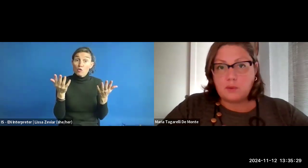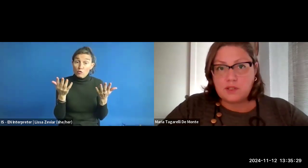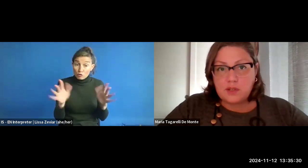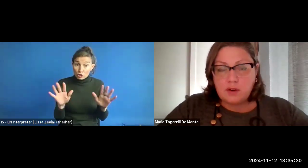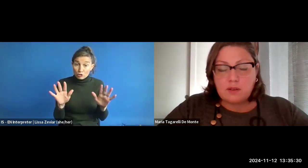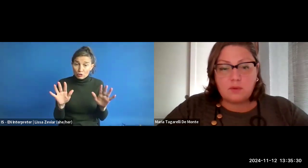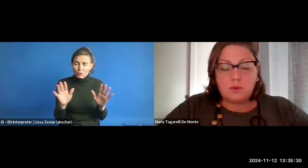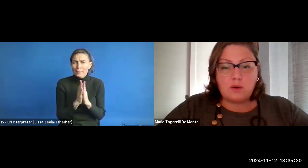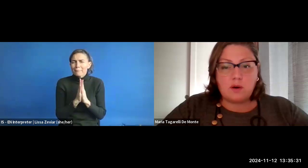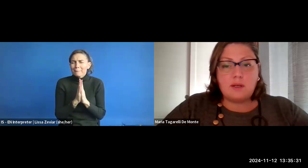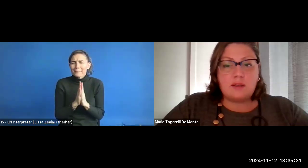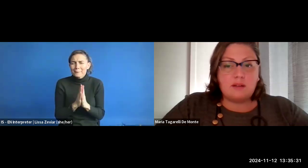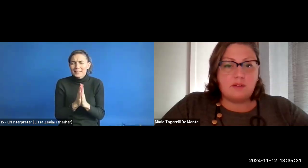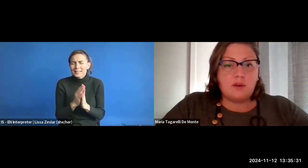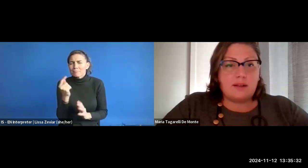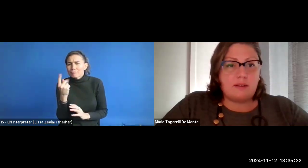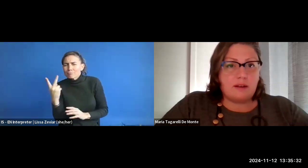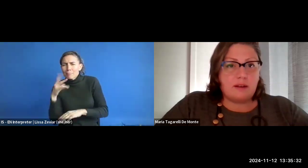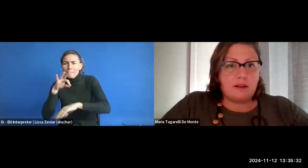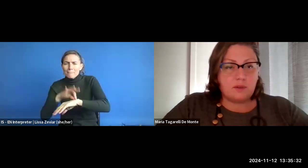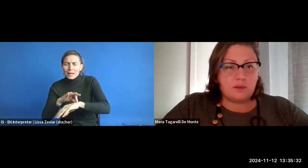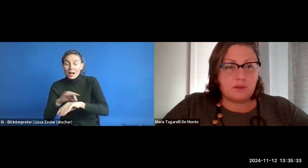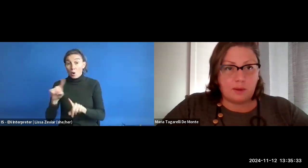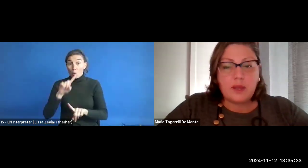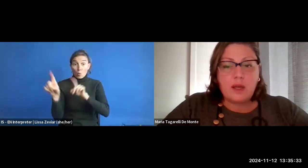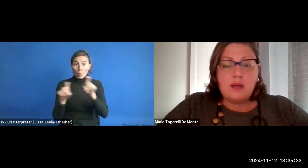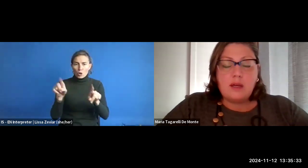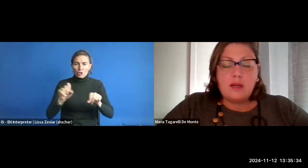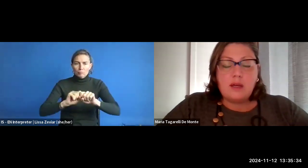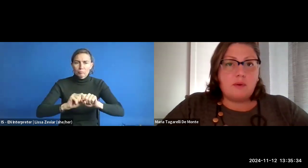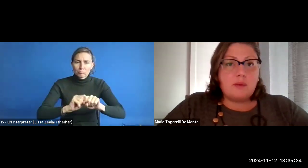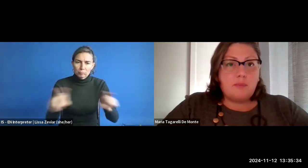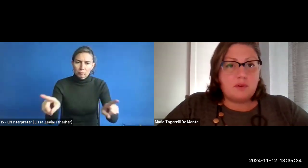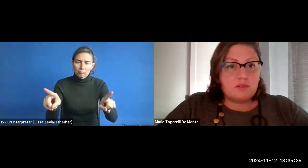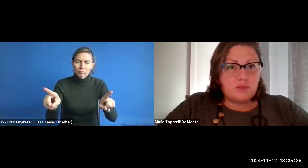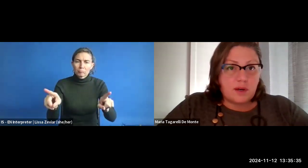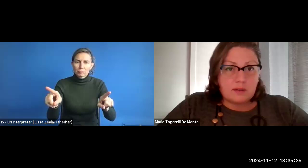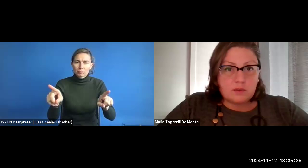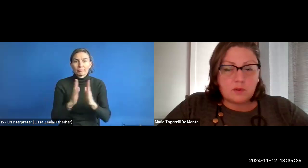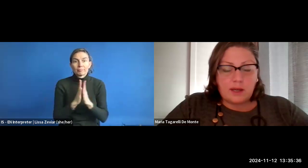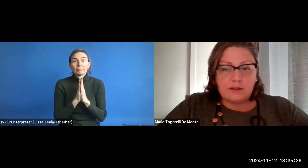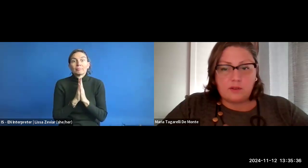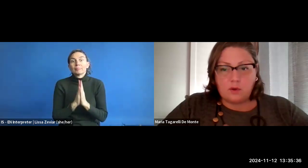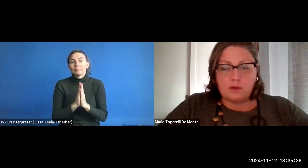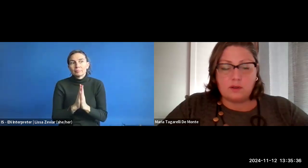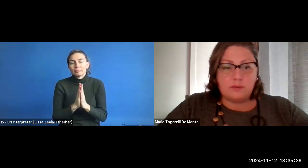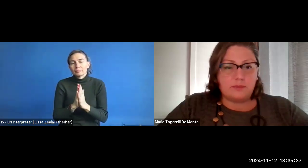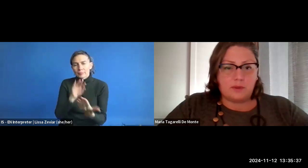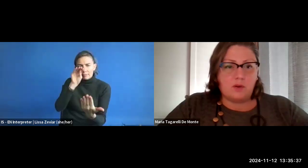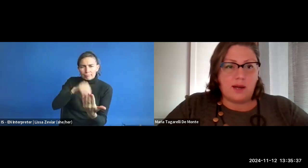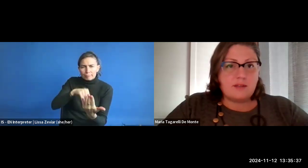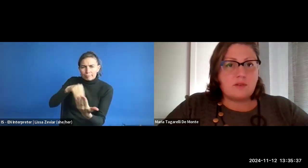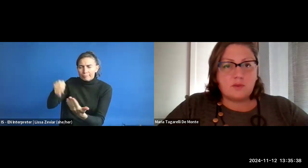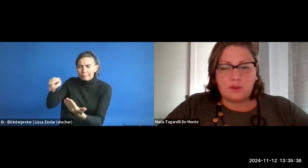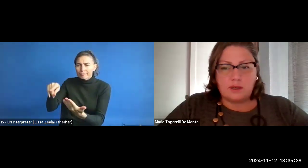reply to a questionnaire that we normally deliver at the end of the webinar. It is very important for us to collect